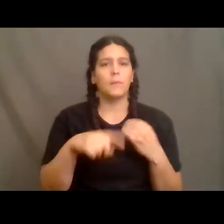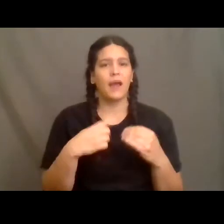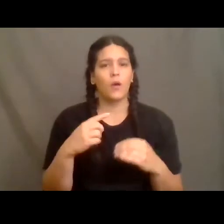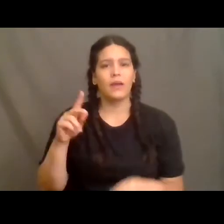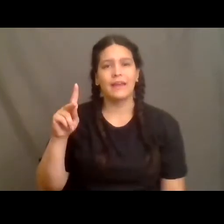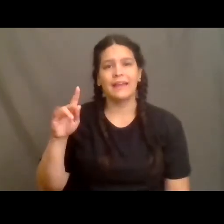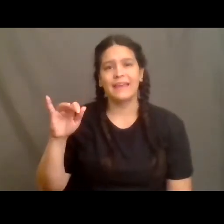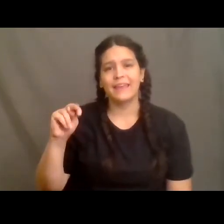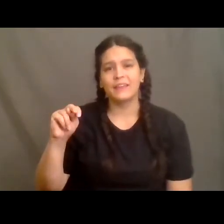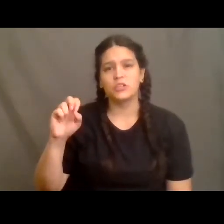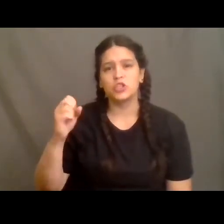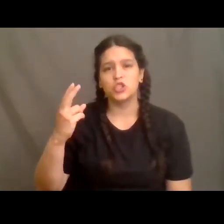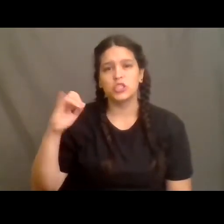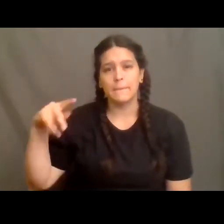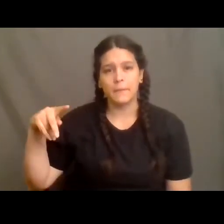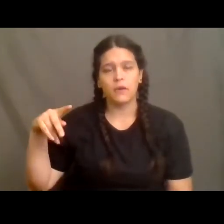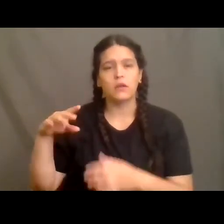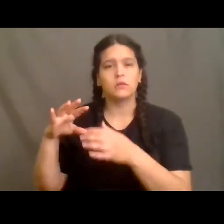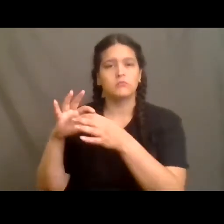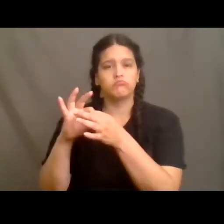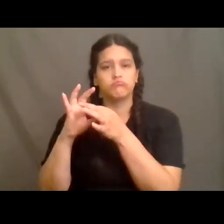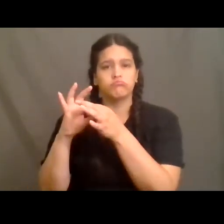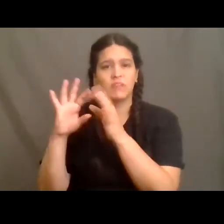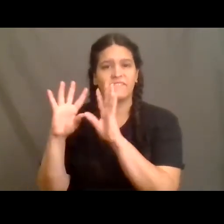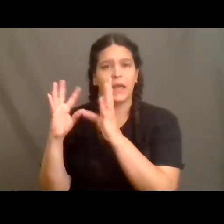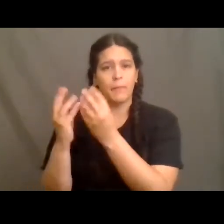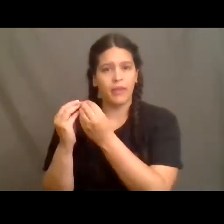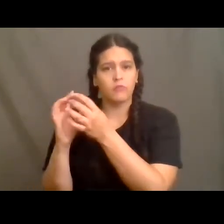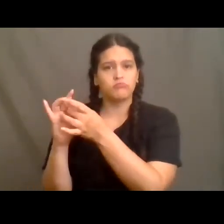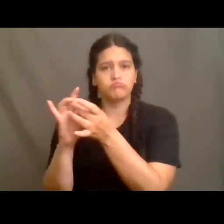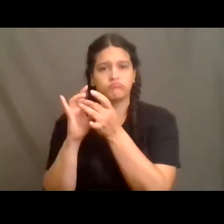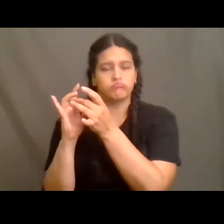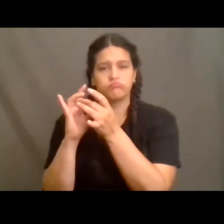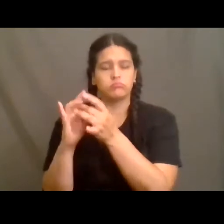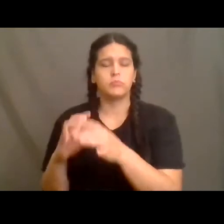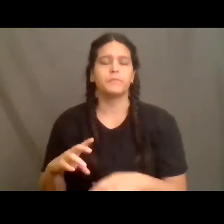we talk about k'ēh and kinship,